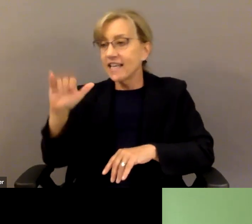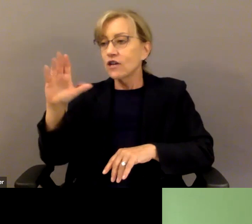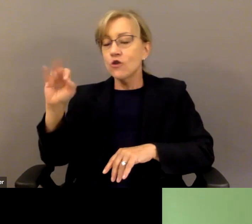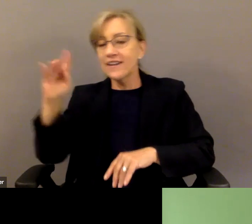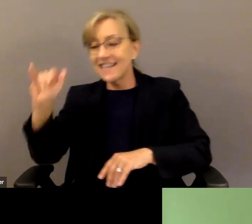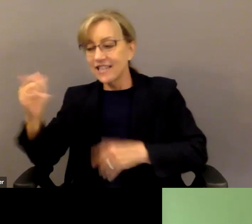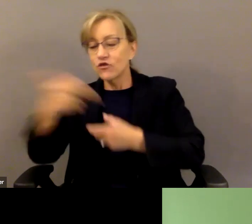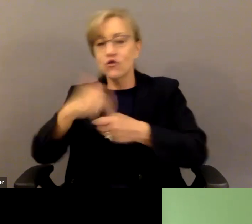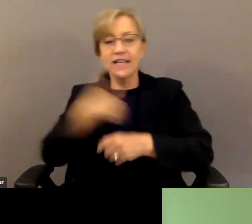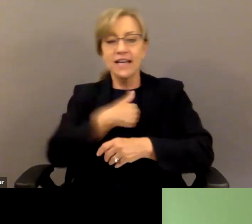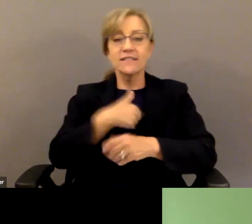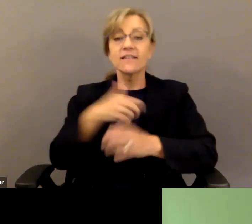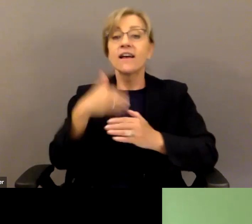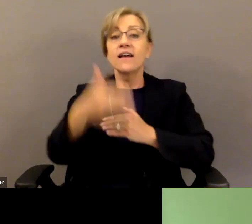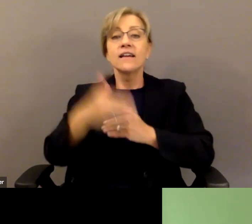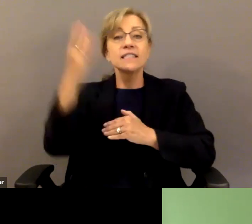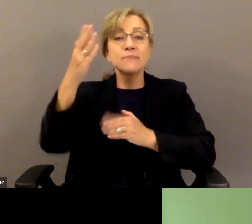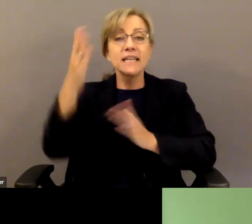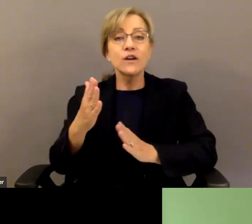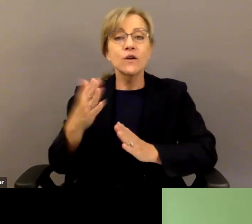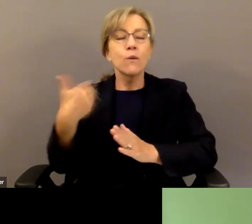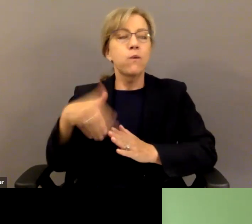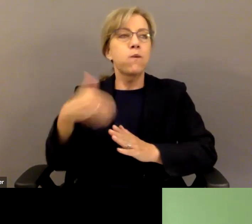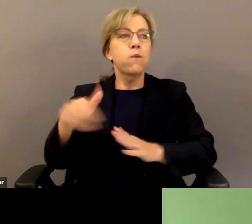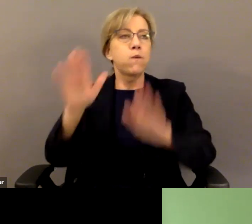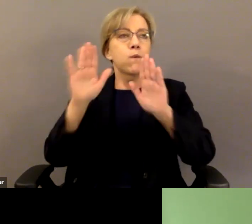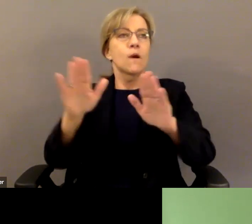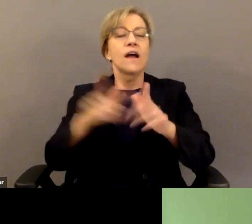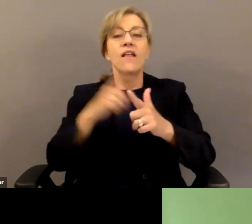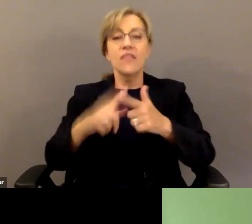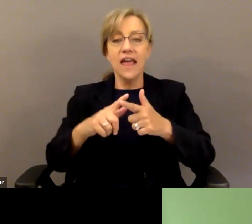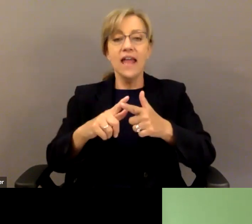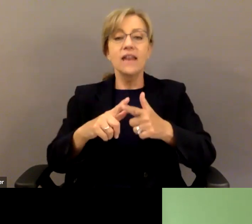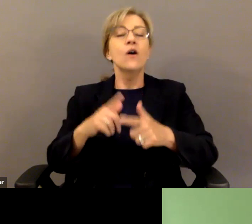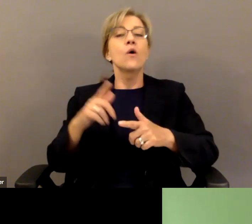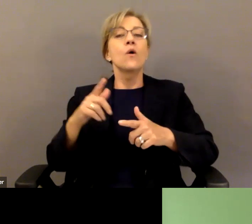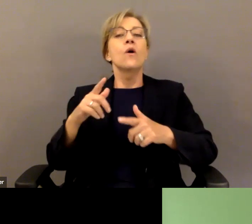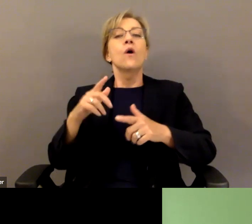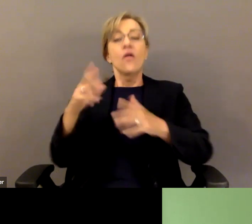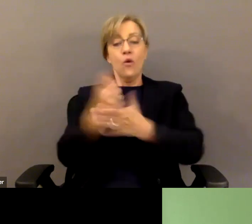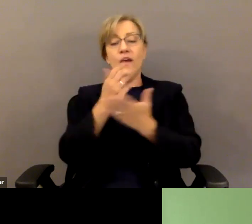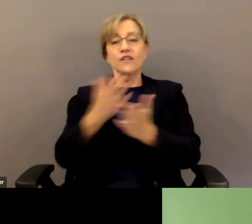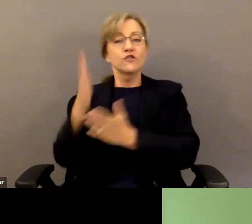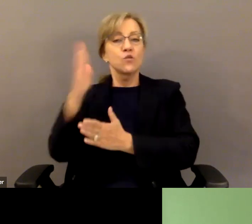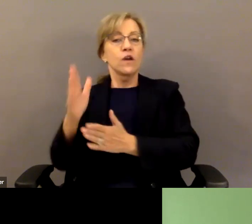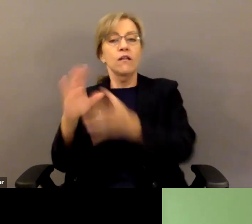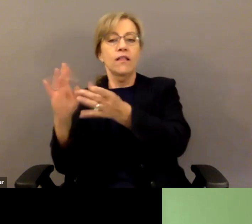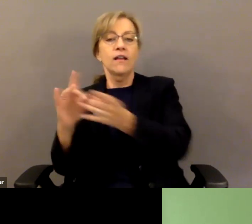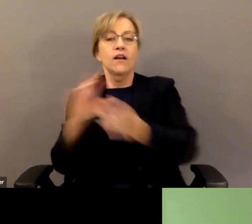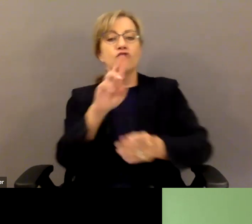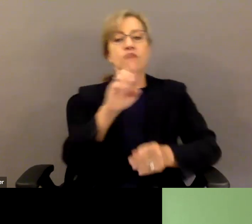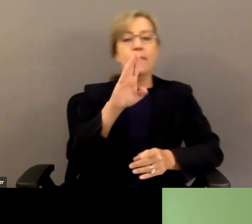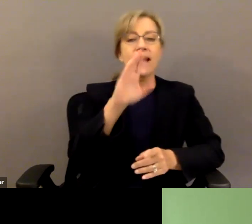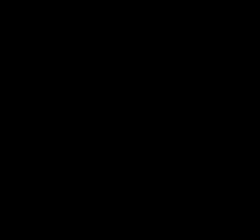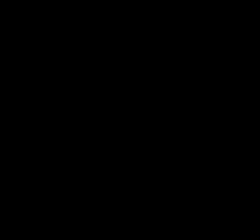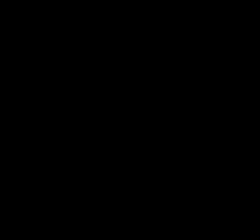wonderful keynote speaker ahead, and then we will hear from both our Carnegie Medal for Excellence winners, Rebecca Giggs for nonfiction and